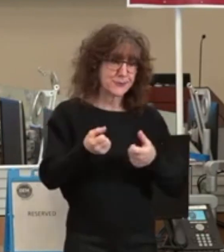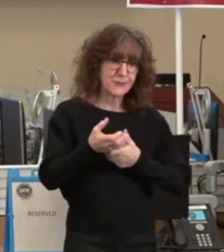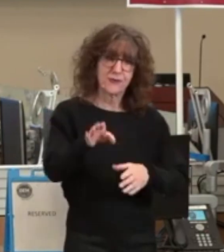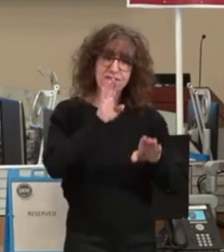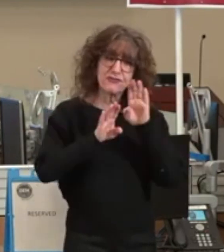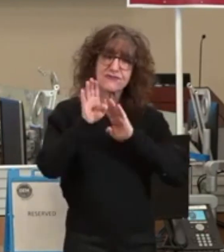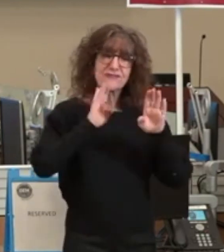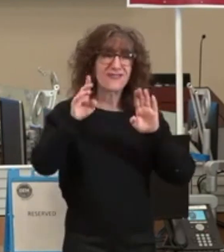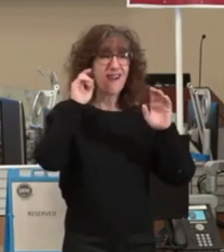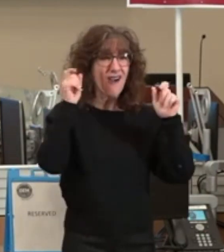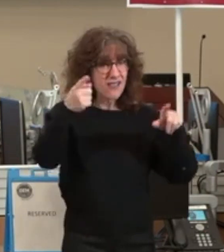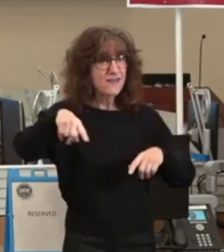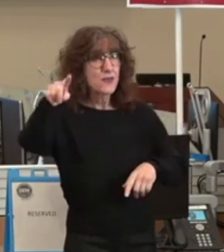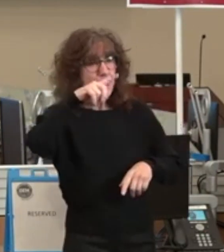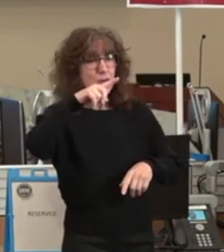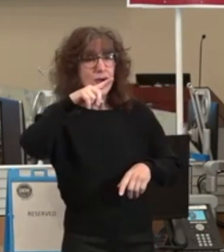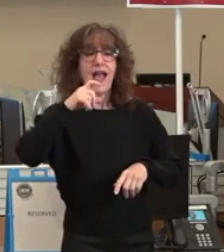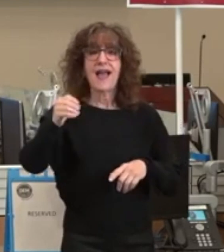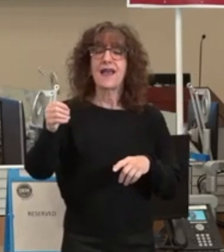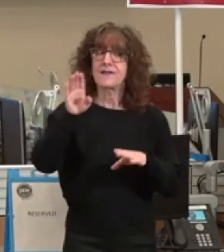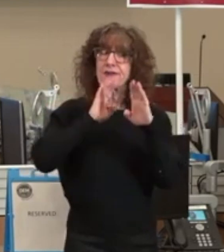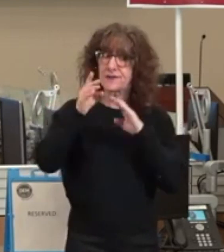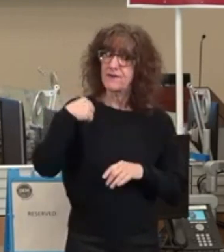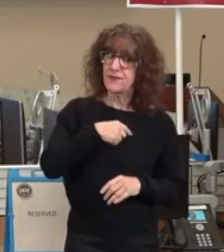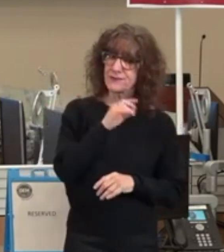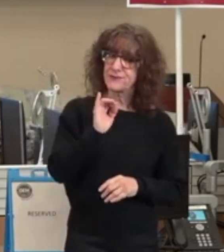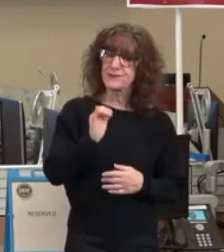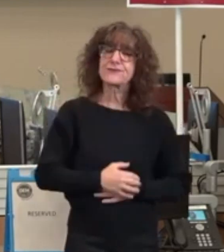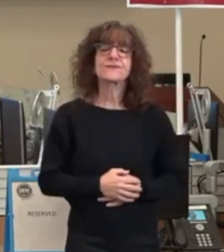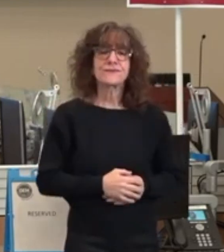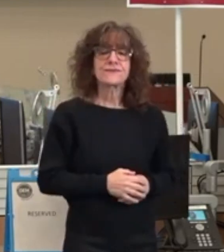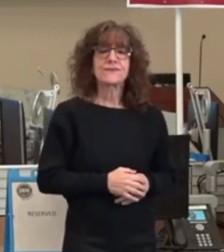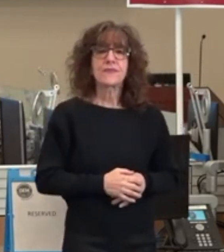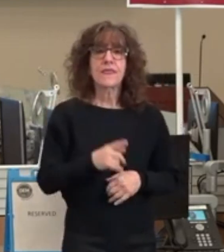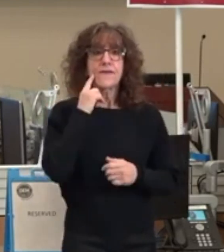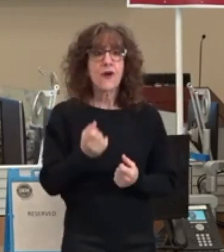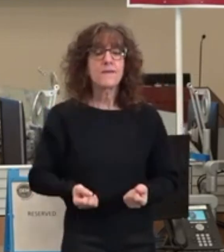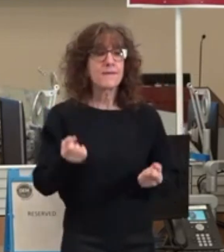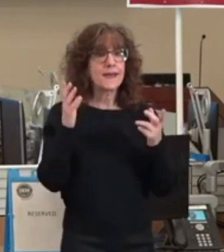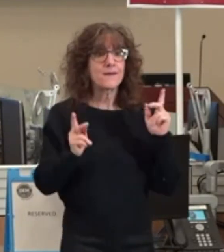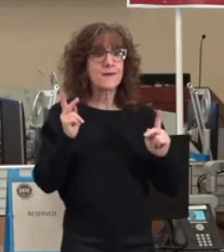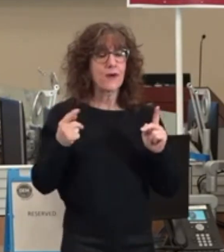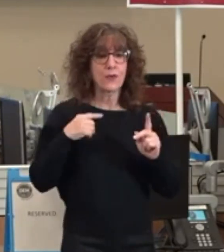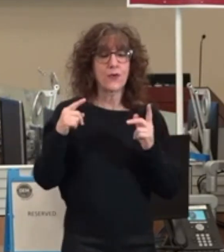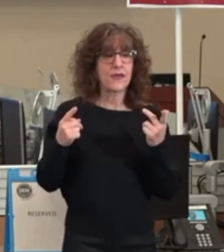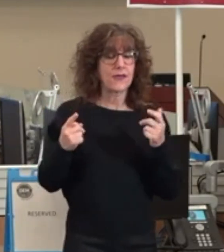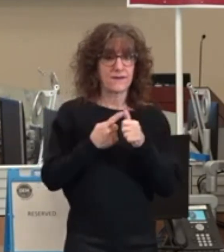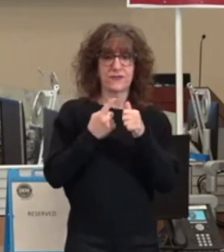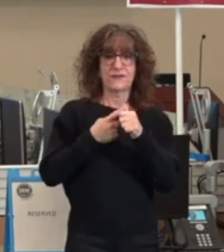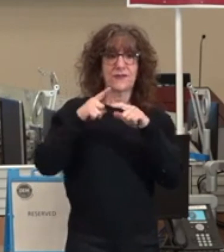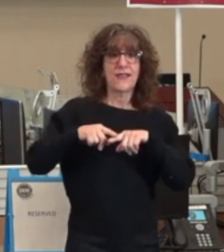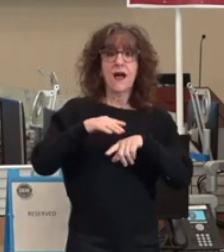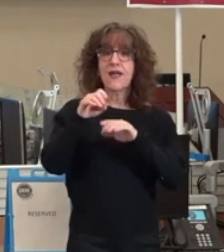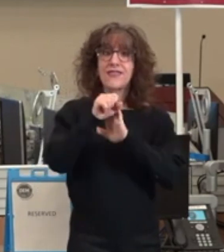frustration for all of you, and it has been a source of frustration for us. For many, as we initially relied on